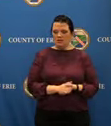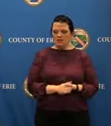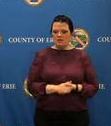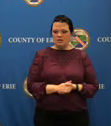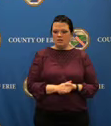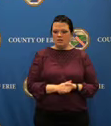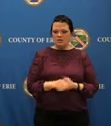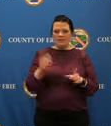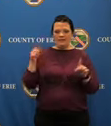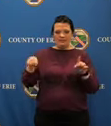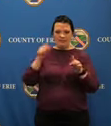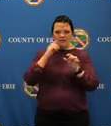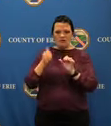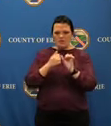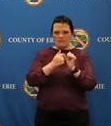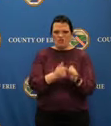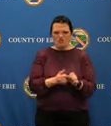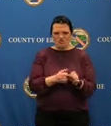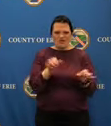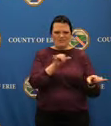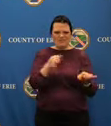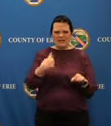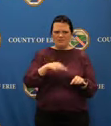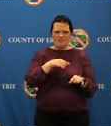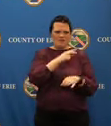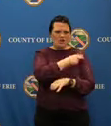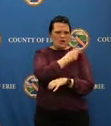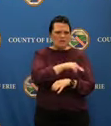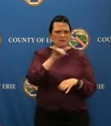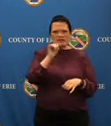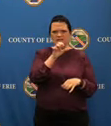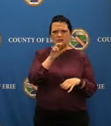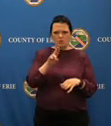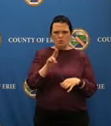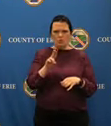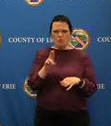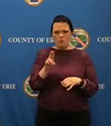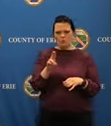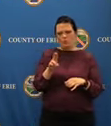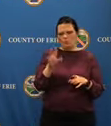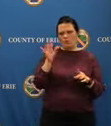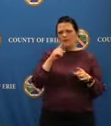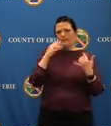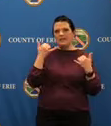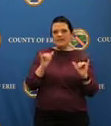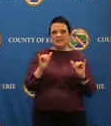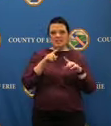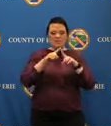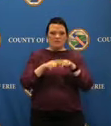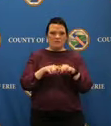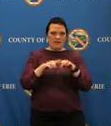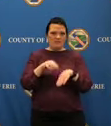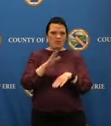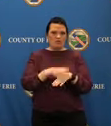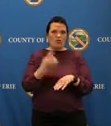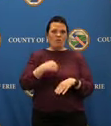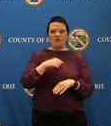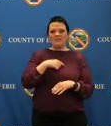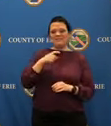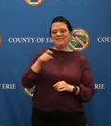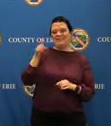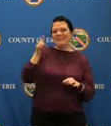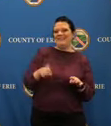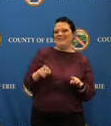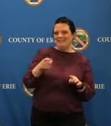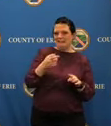They're keeping track, just like we are, of hospitalizations in ICU. That is still dependent upon us needing them. They're